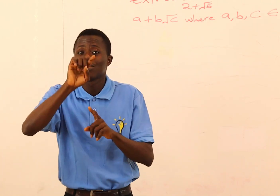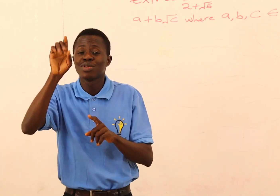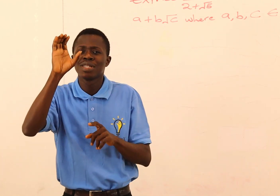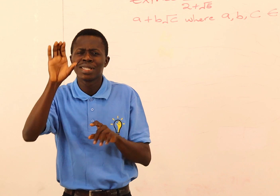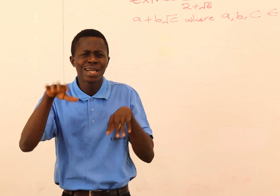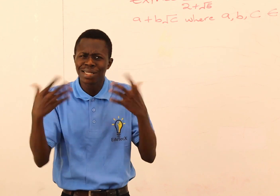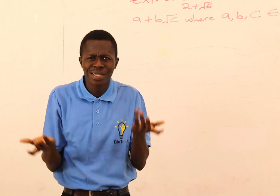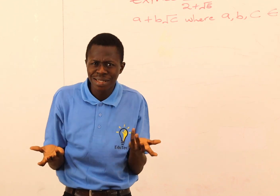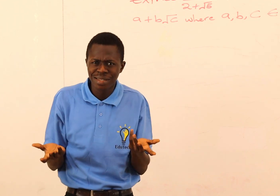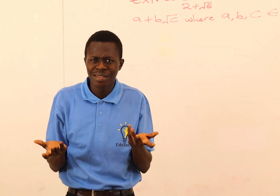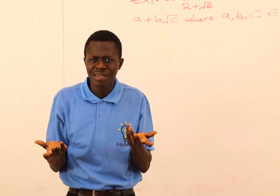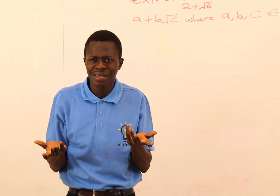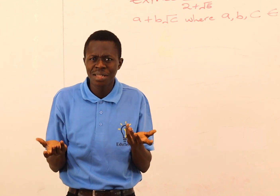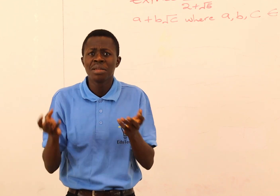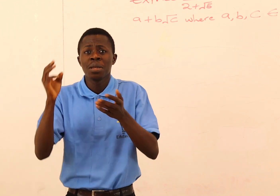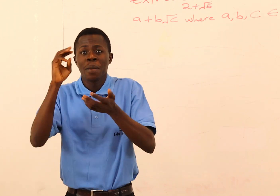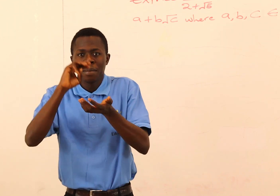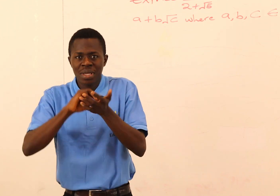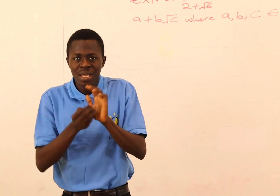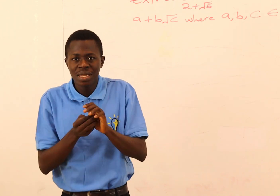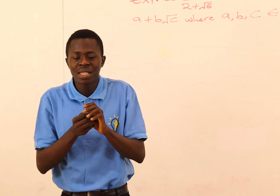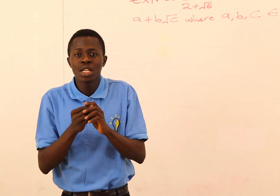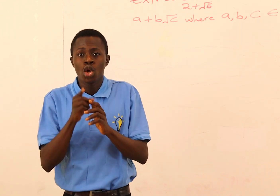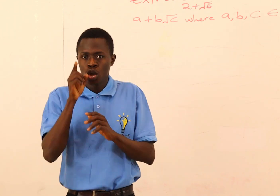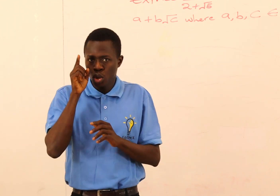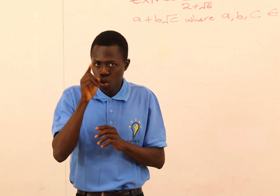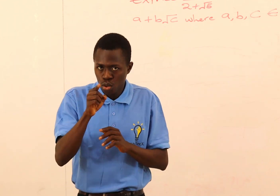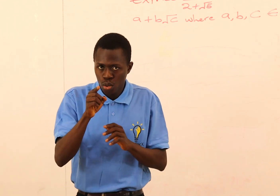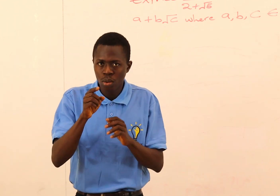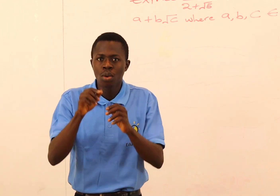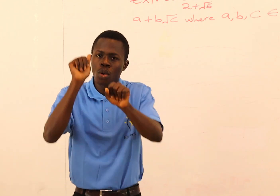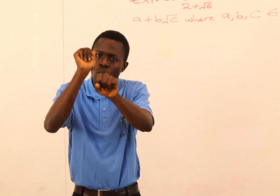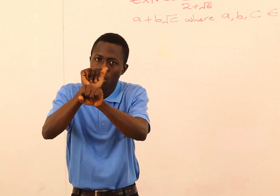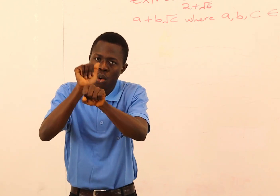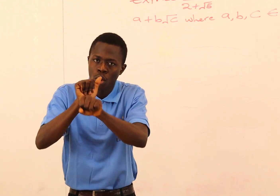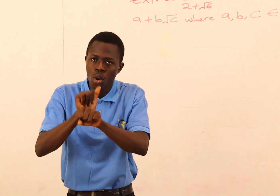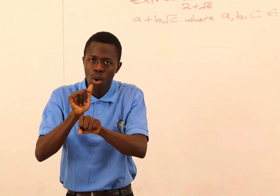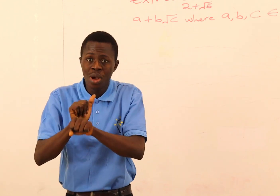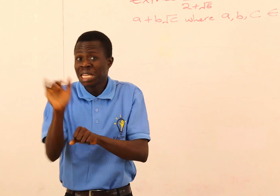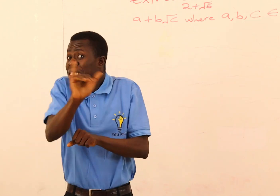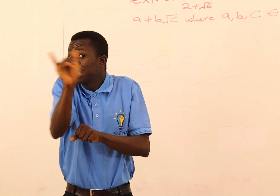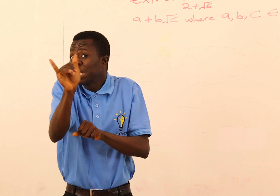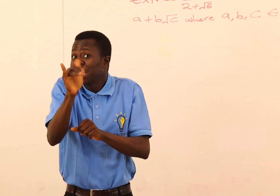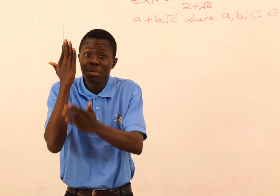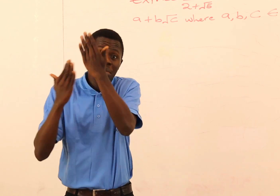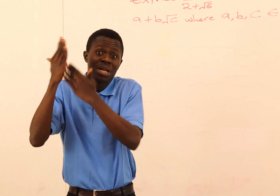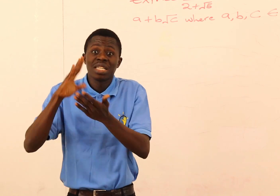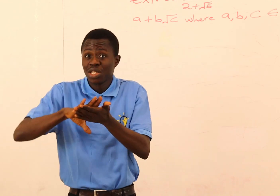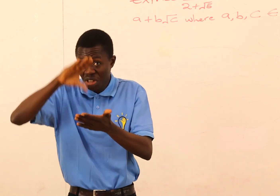and you see that they tell you to express it in the form a plus b root c, all you need to do is to rationalize